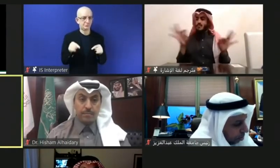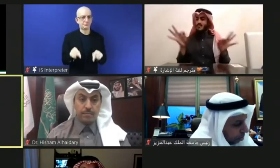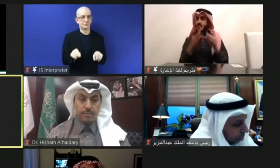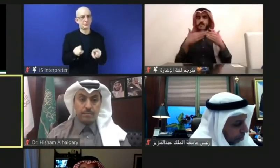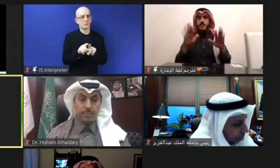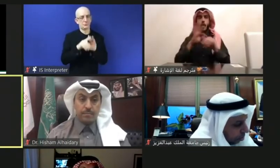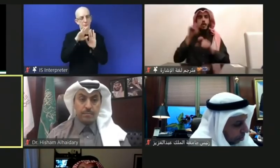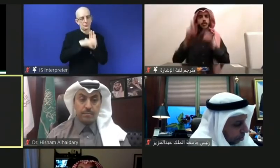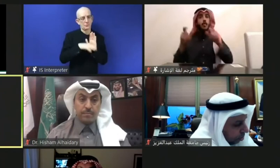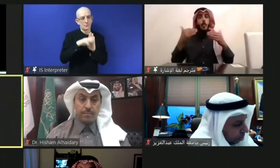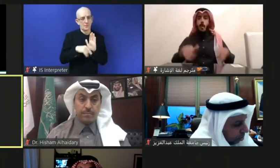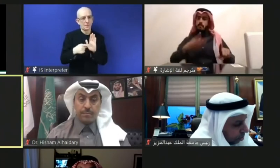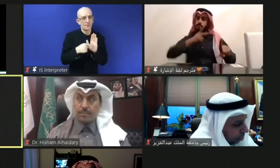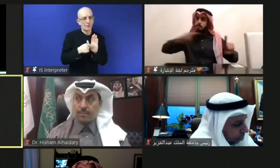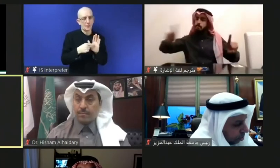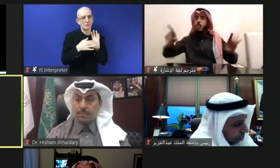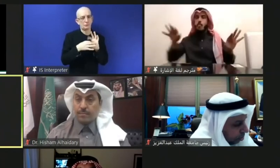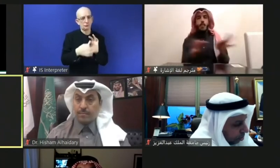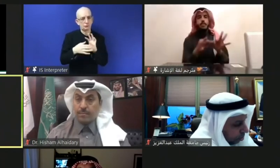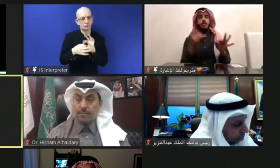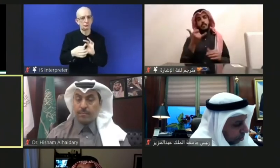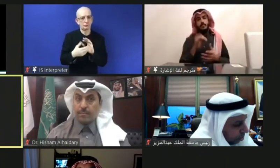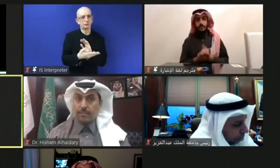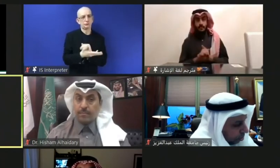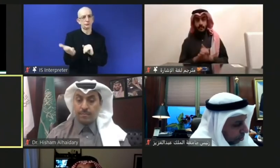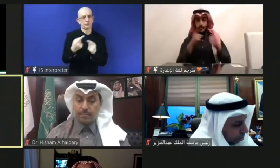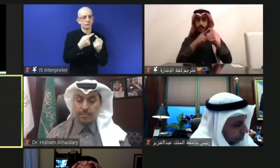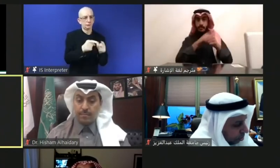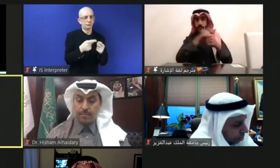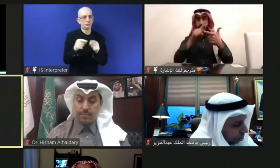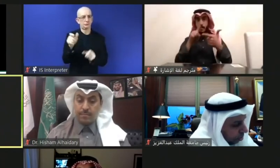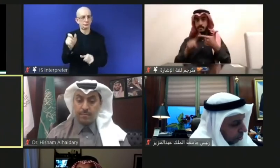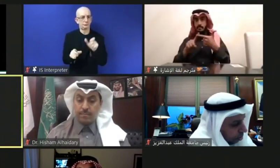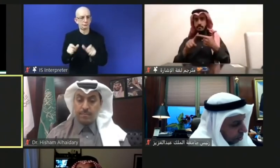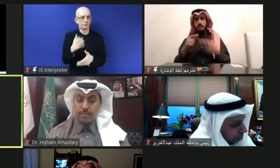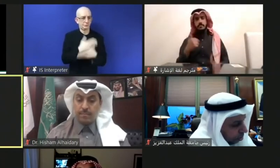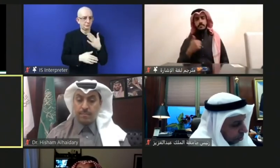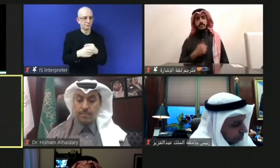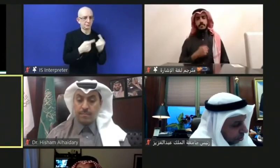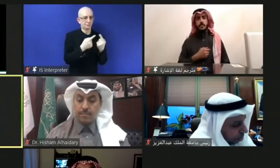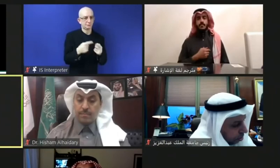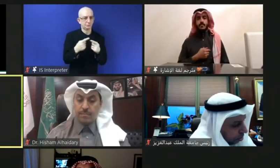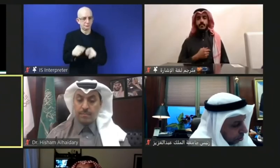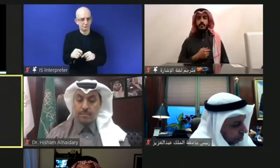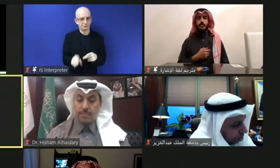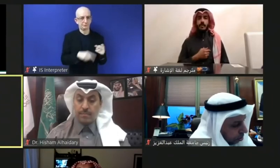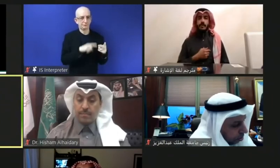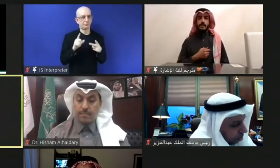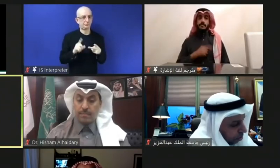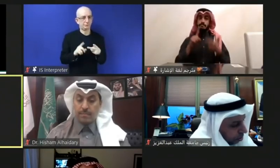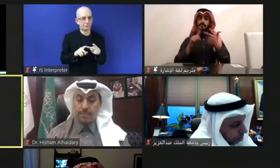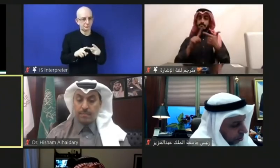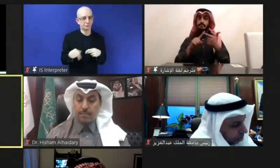disabilities. The second point that we are so proud that we are now pushing in our university is